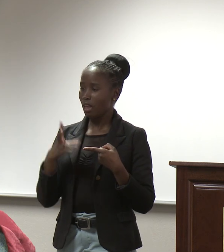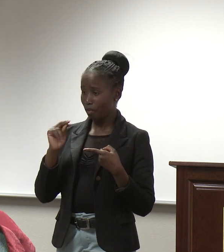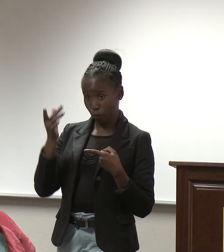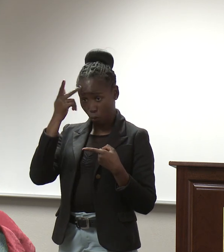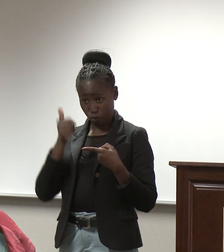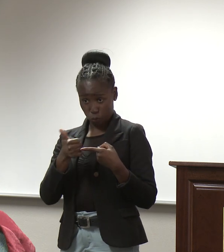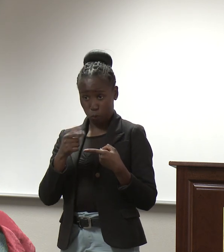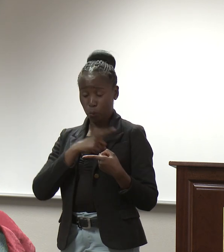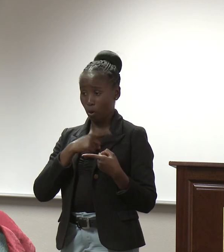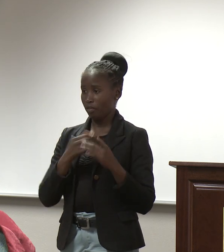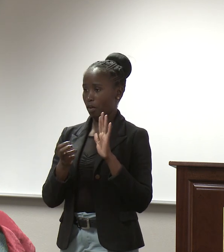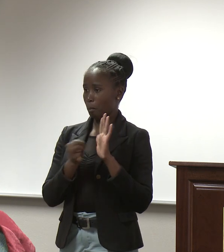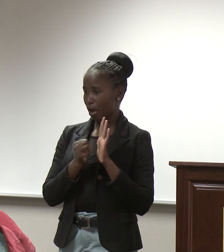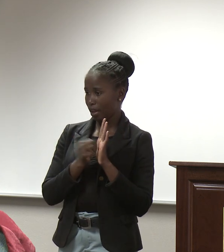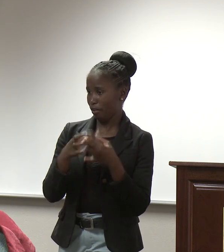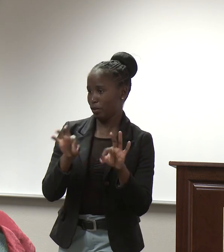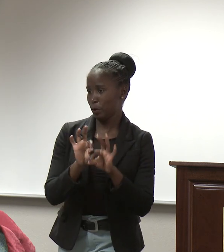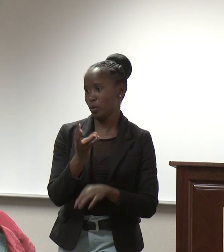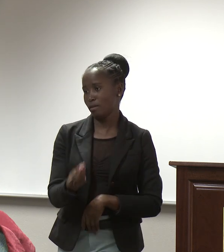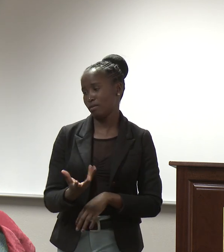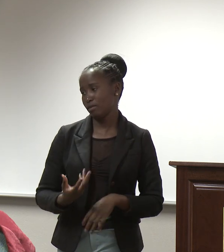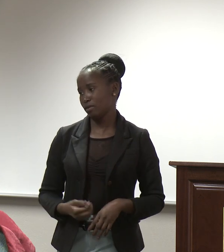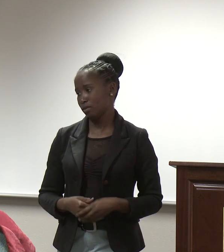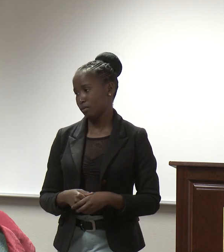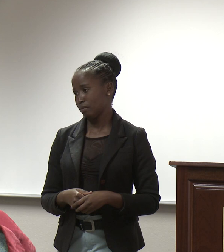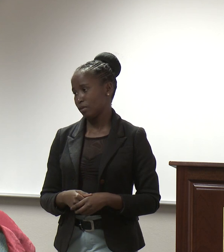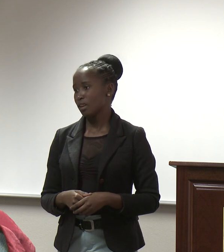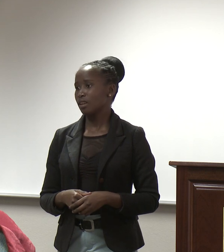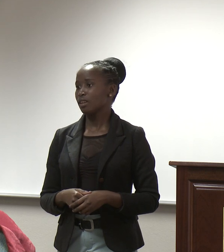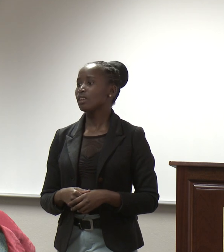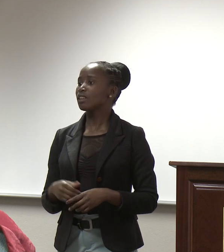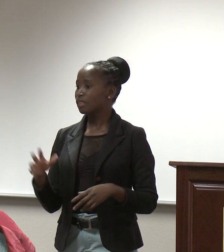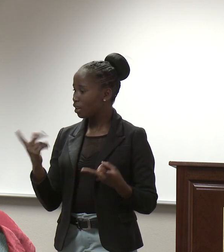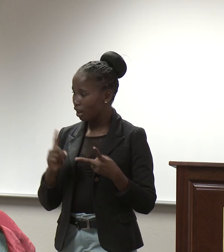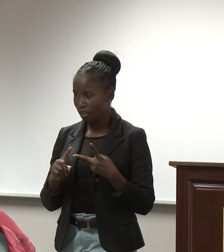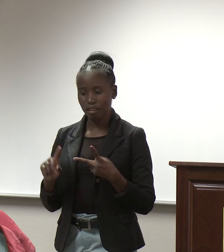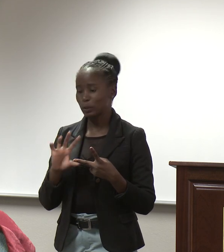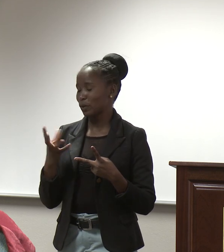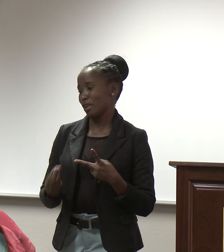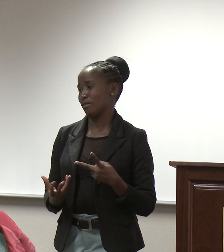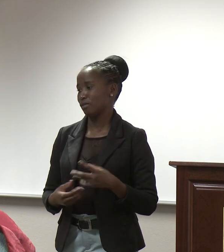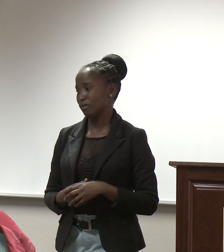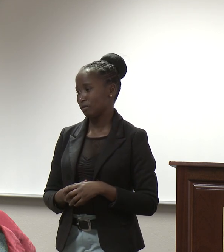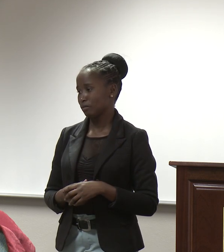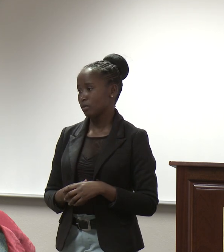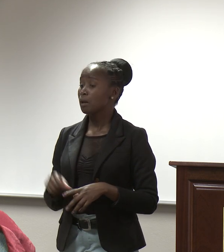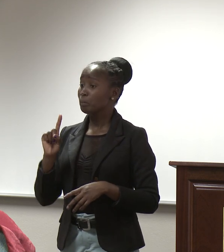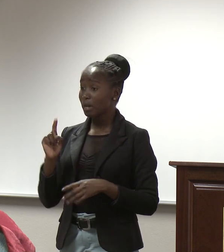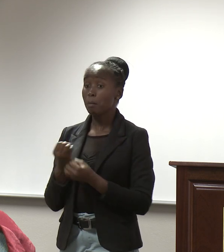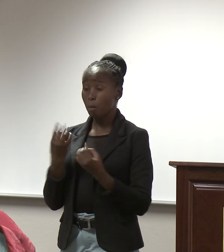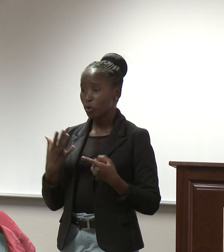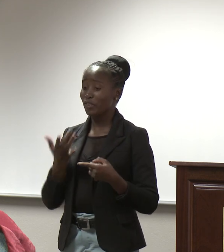value, and the knowledge that has no market value. And many universities are favoring, in fact, the knowledge with market